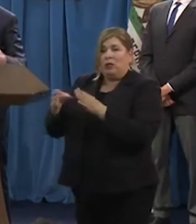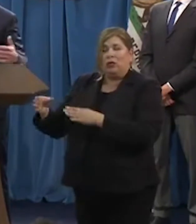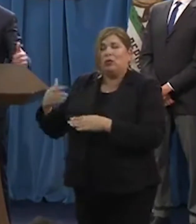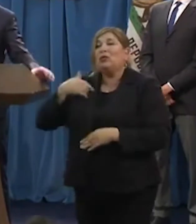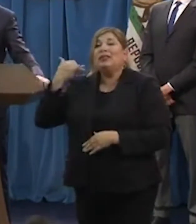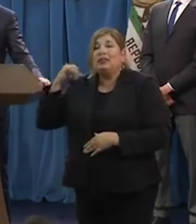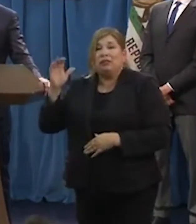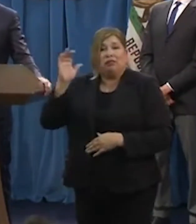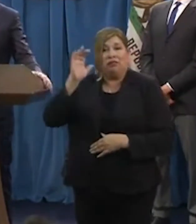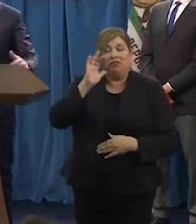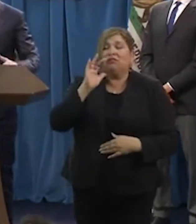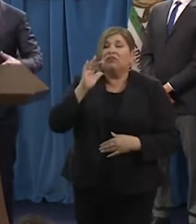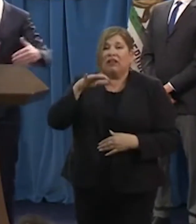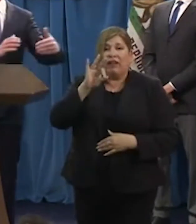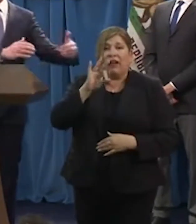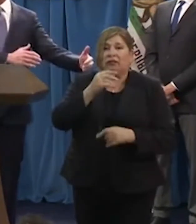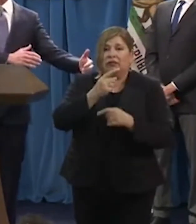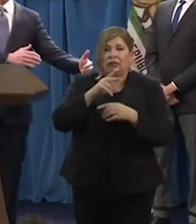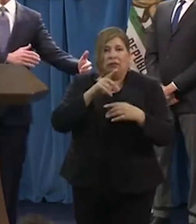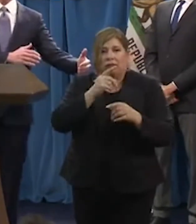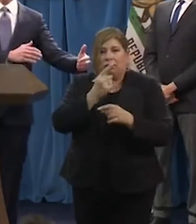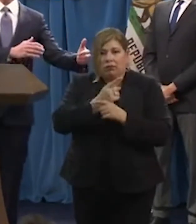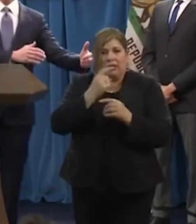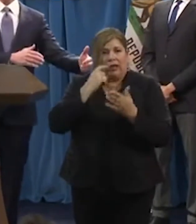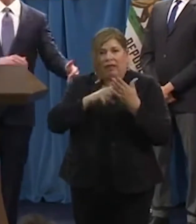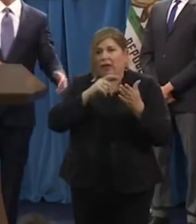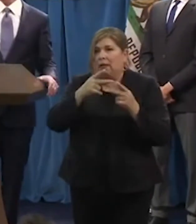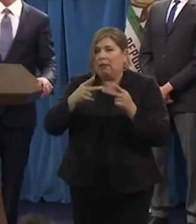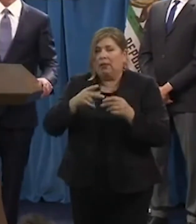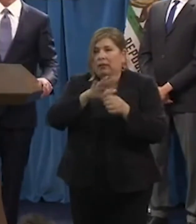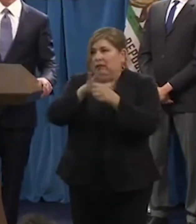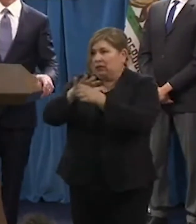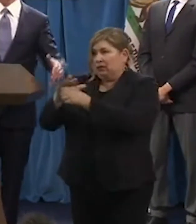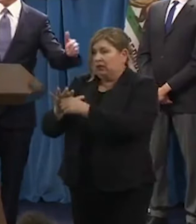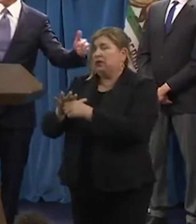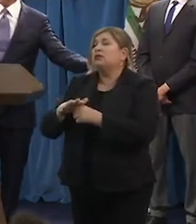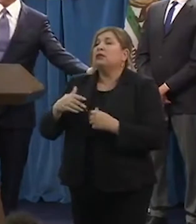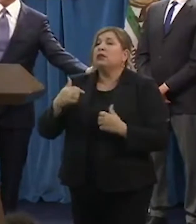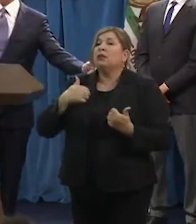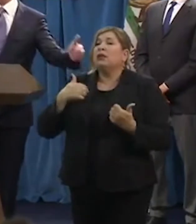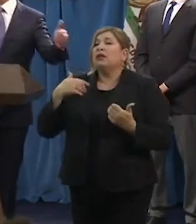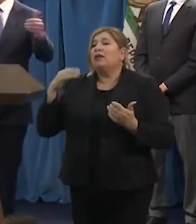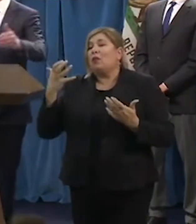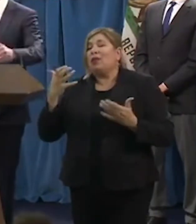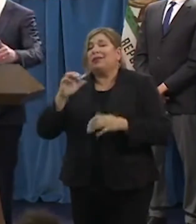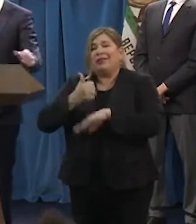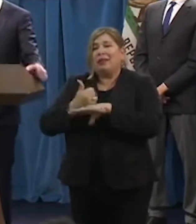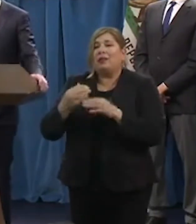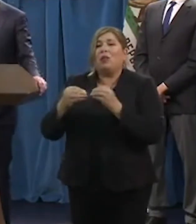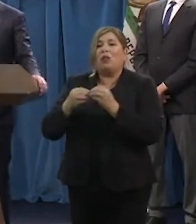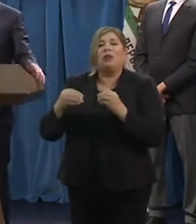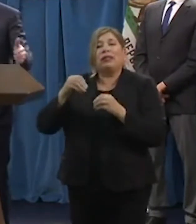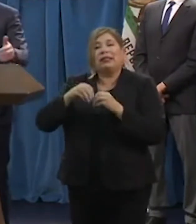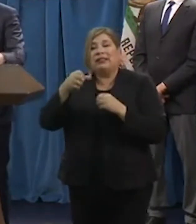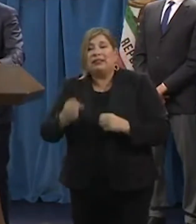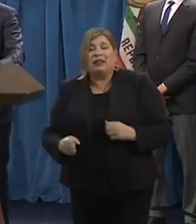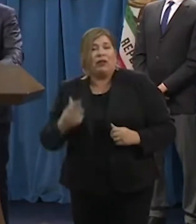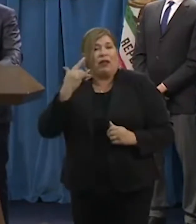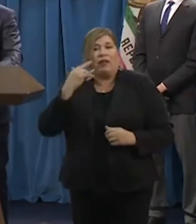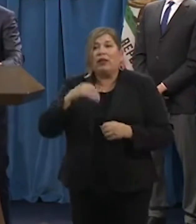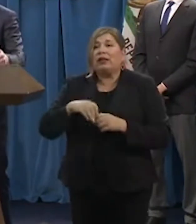and has been quite successful. We're looking for folks to find similar assets down in Southern California and San Diego